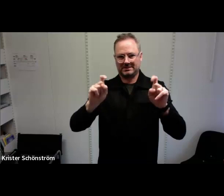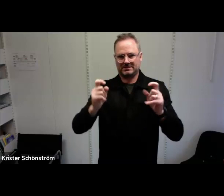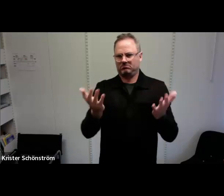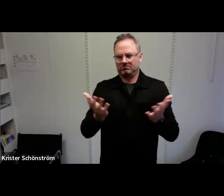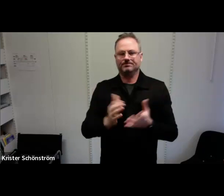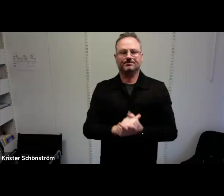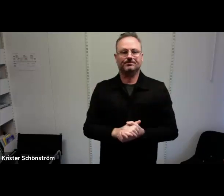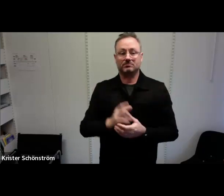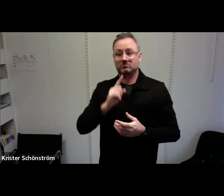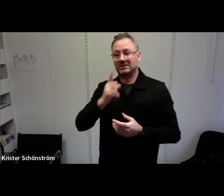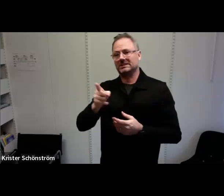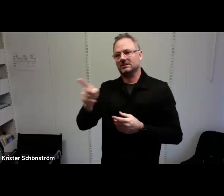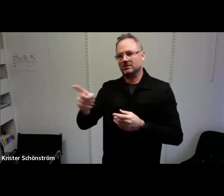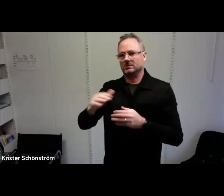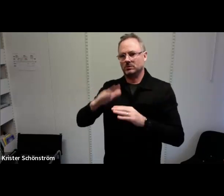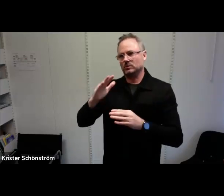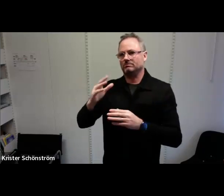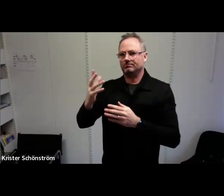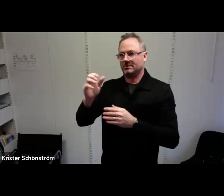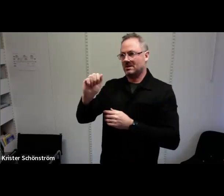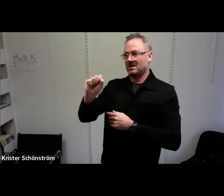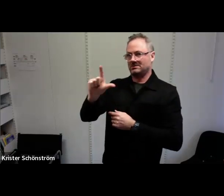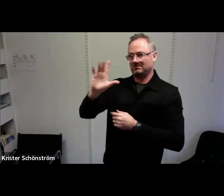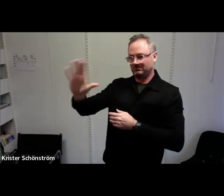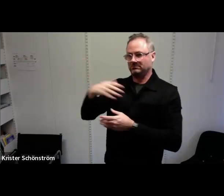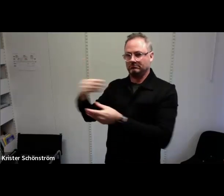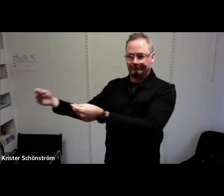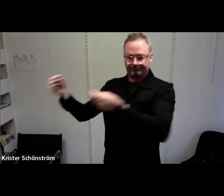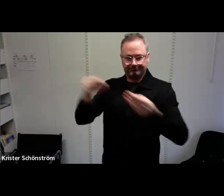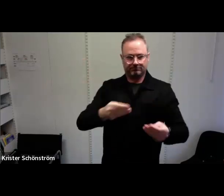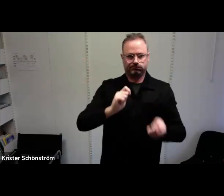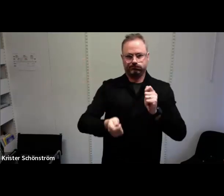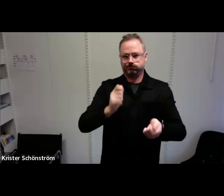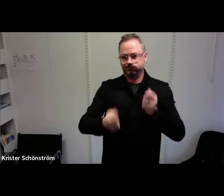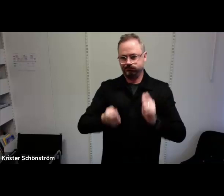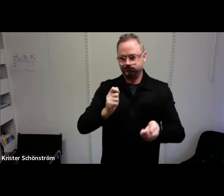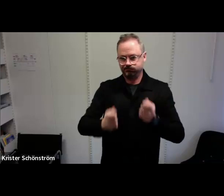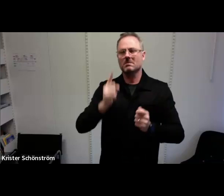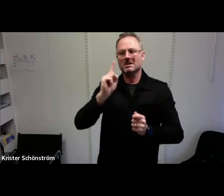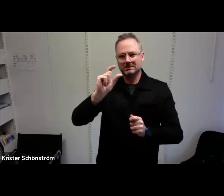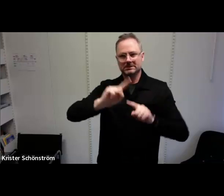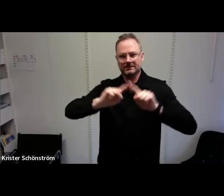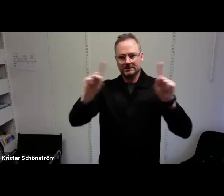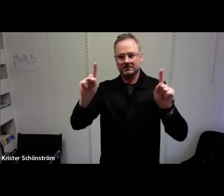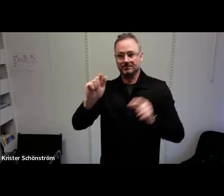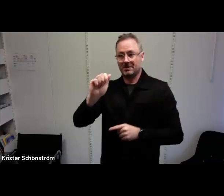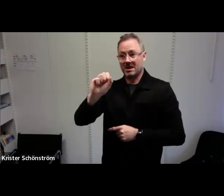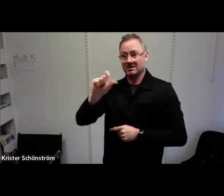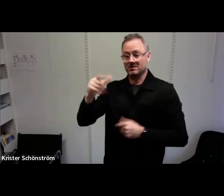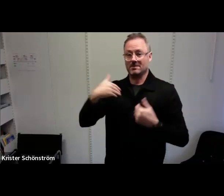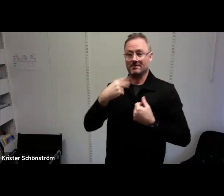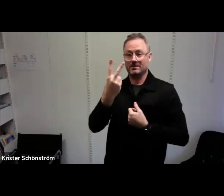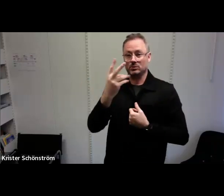So for the Swedish Sign Language SRT, as I said, we adapted it from the ASL version.